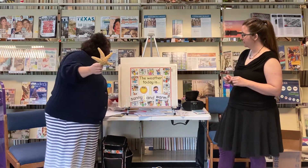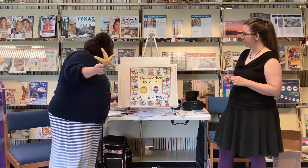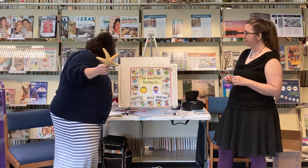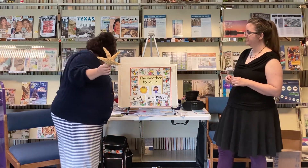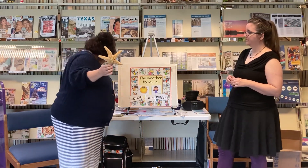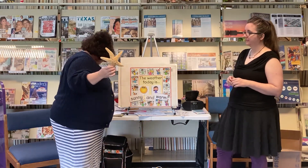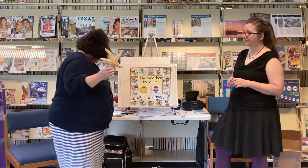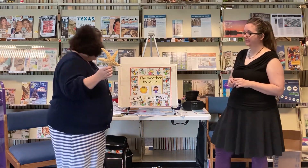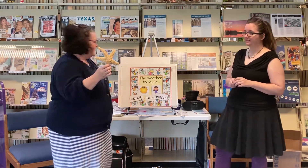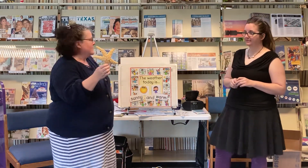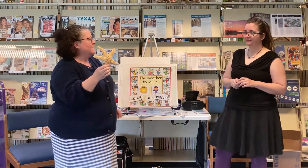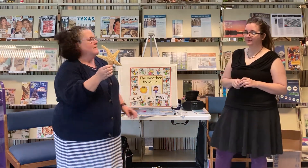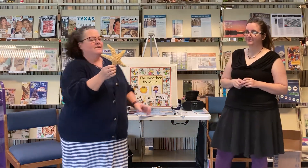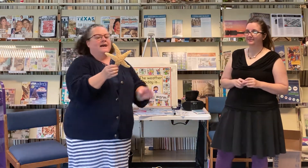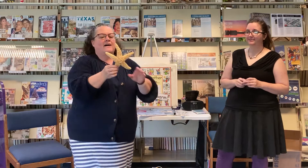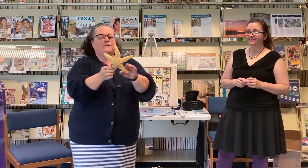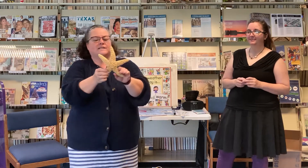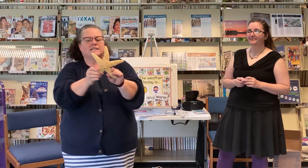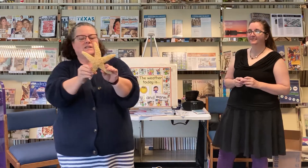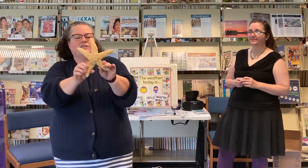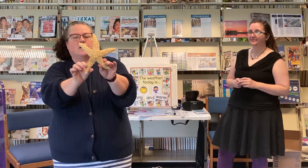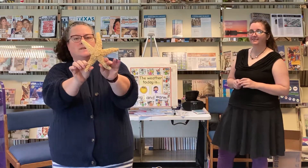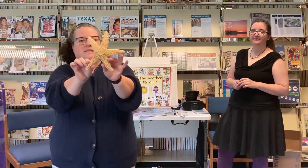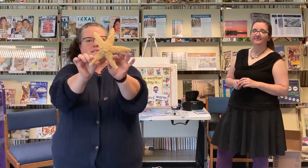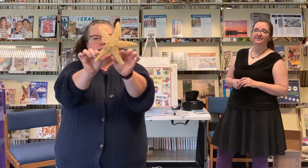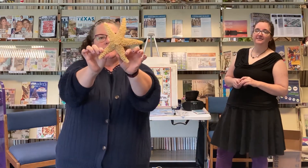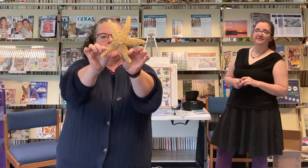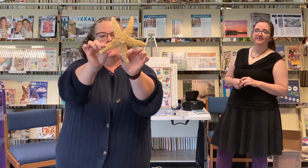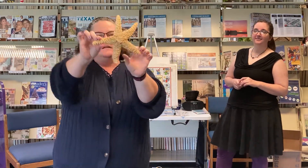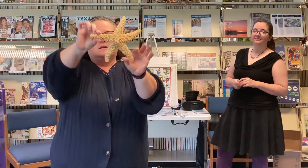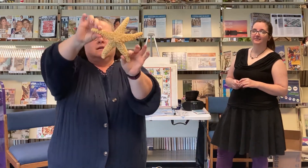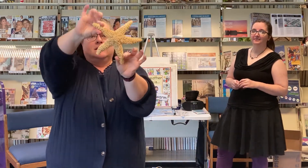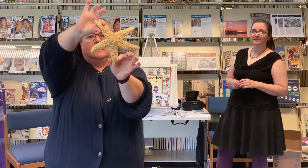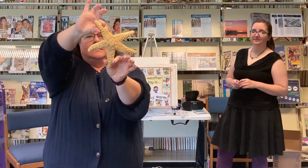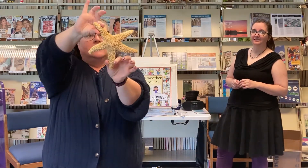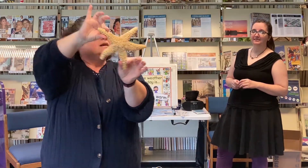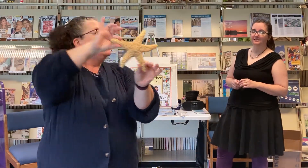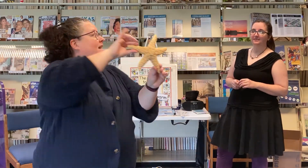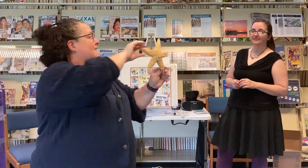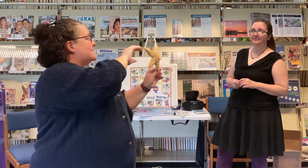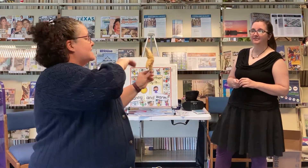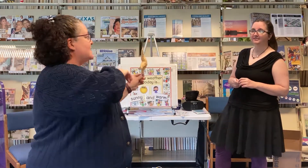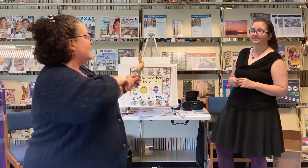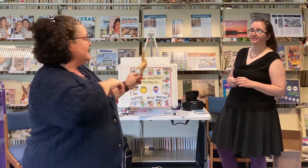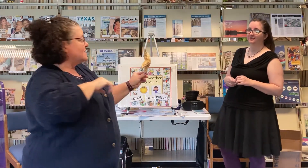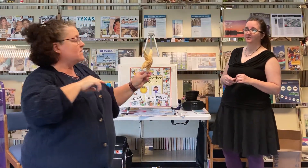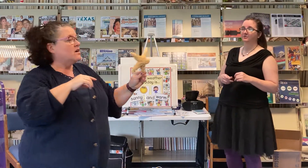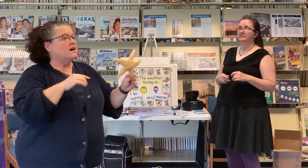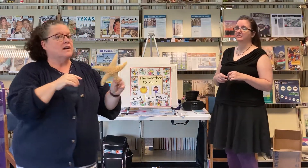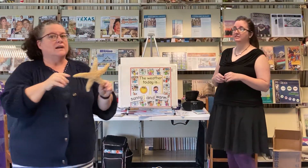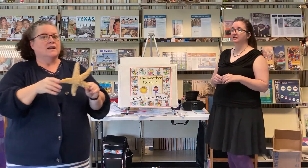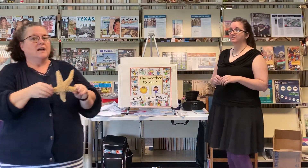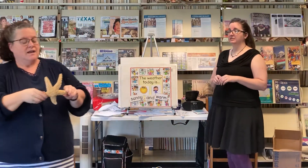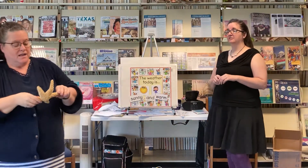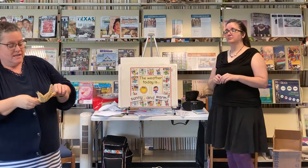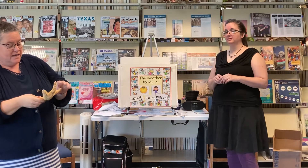I bet our friends all know what that is too. Yeah, friends, can you tell what this is? It's a sea star. It's a sea star. Or a starfish. Sometimes